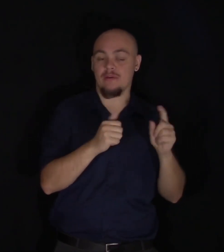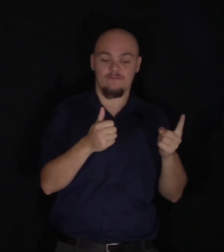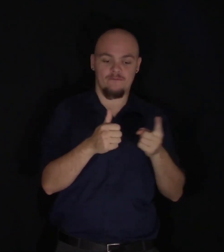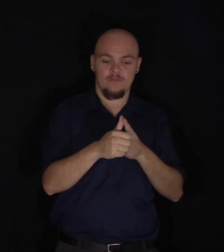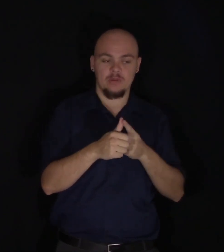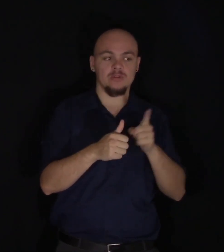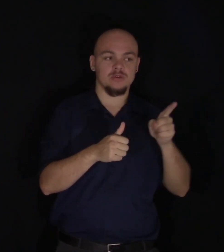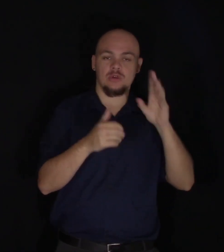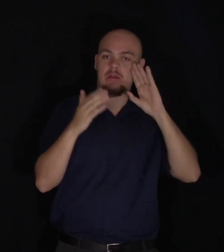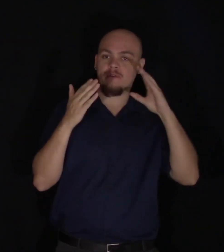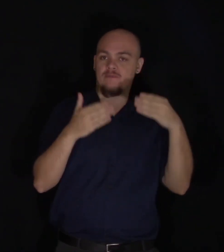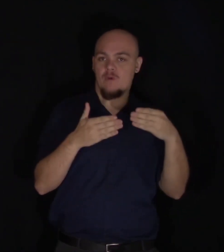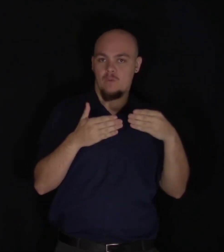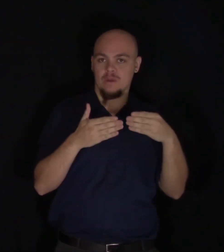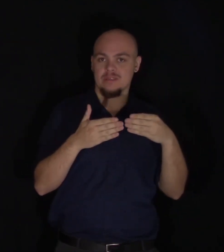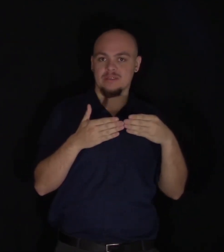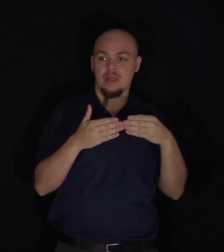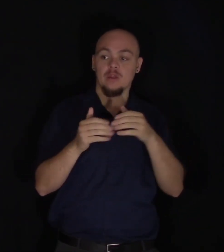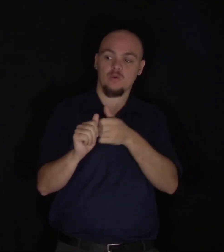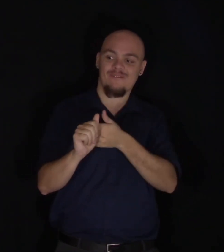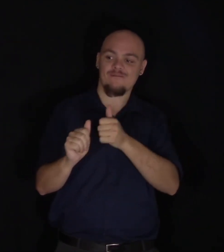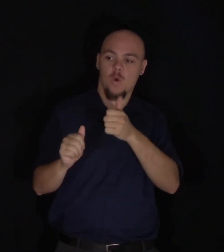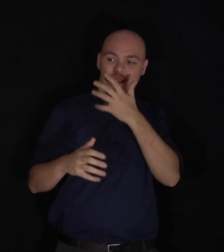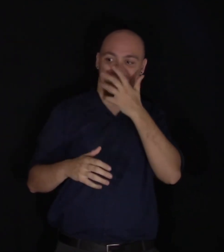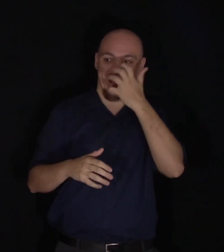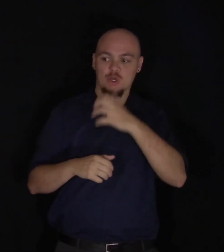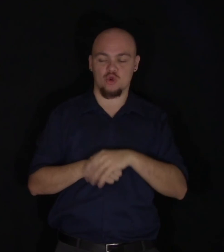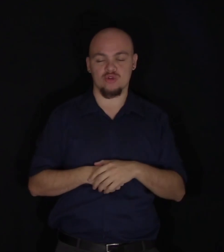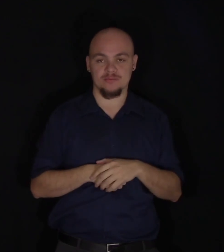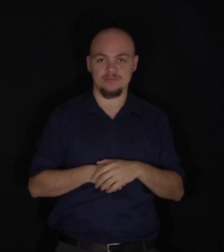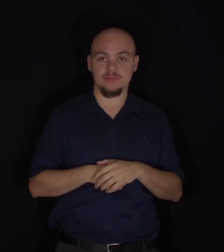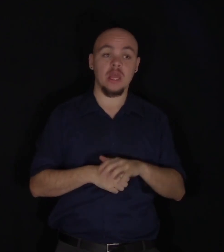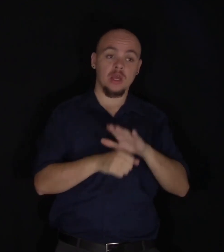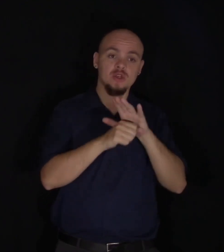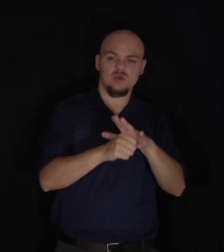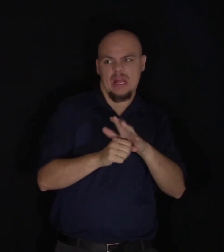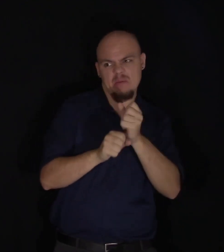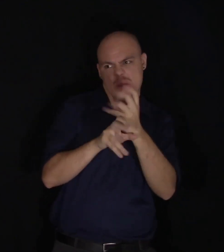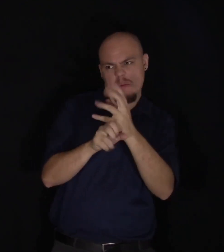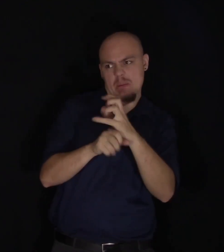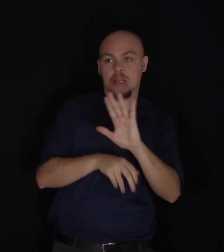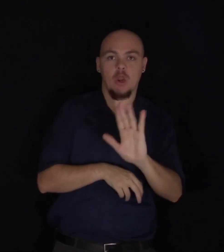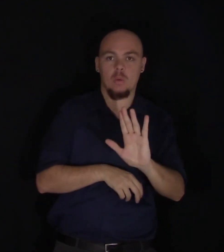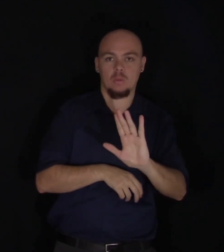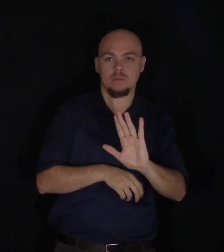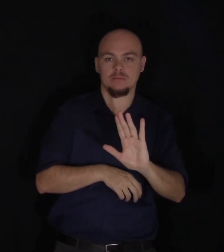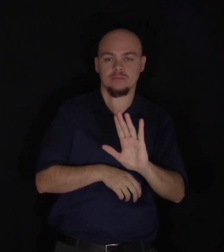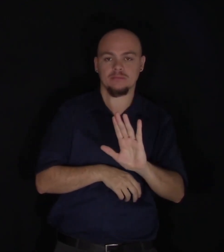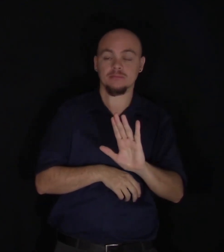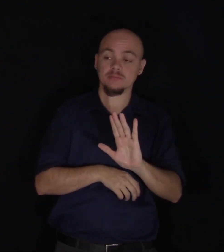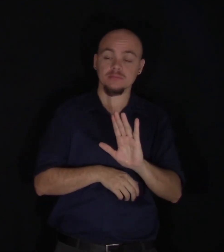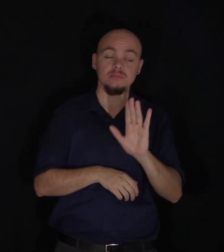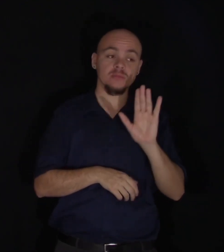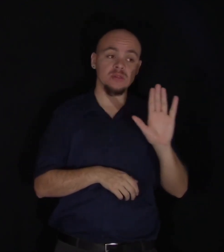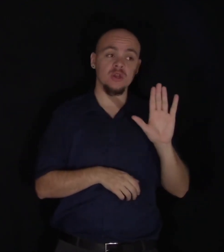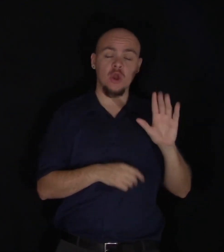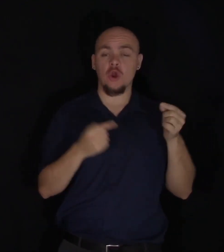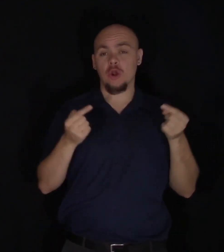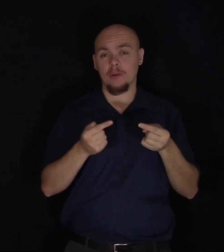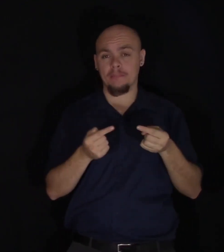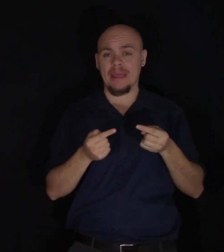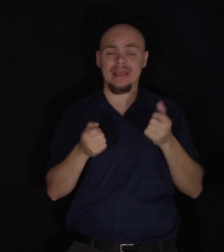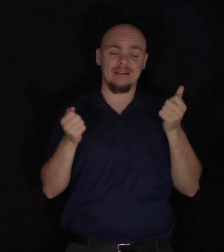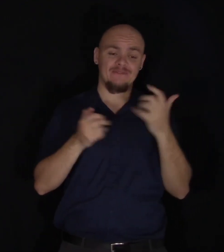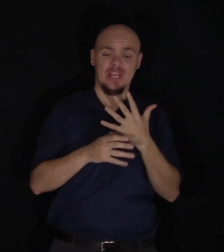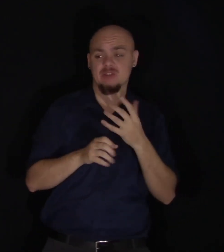First, she focused on anything but anger. Instead of taking her stress out on Jeff and her pain and her fears out